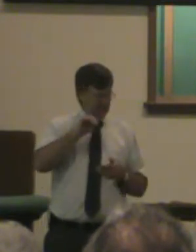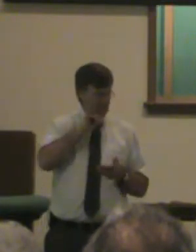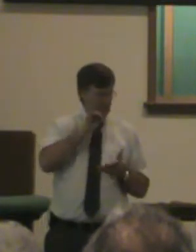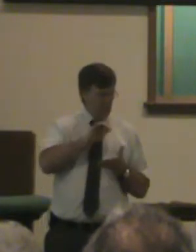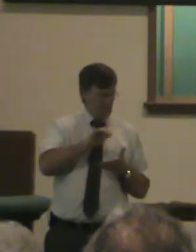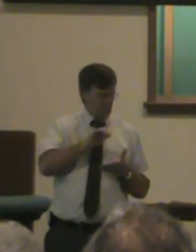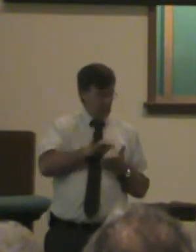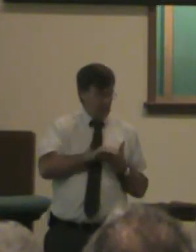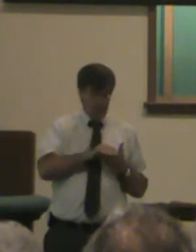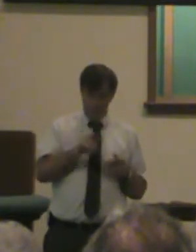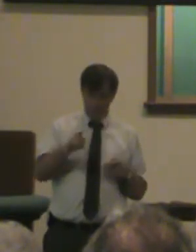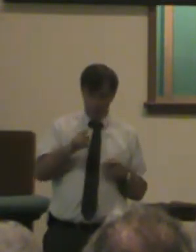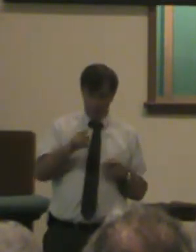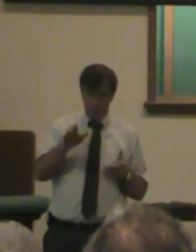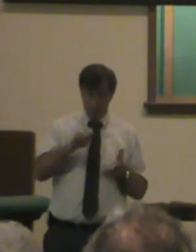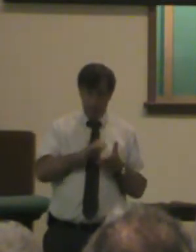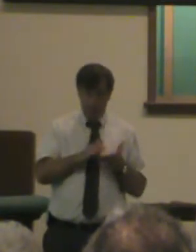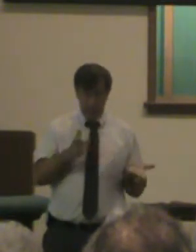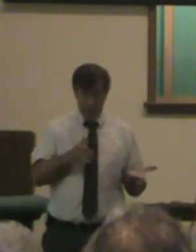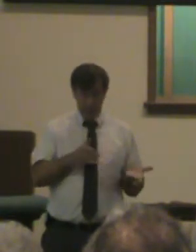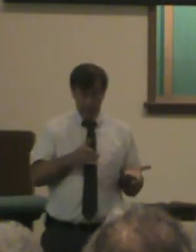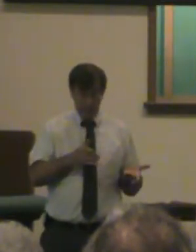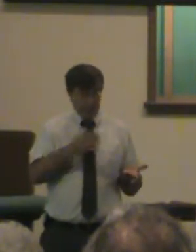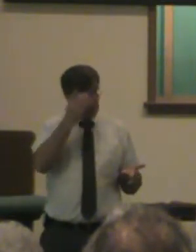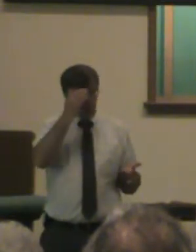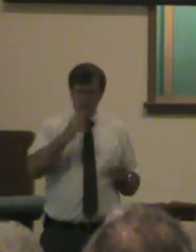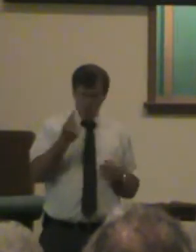Ain't your daughter married? Yeah. No boys?